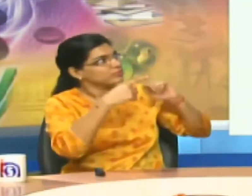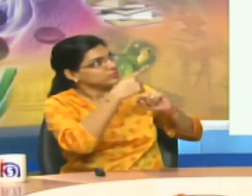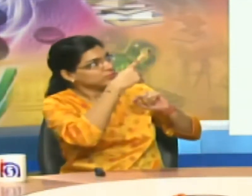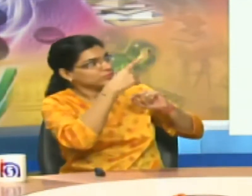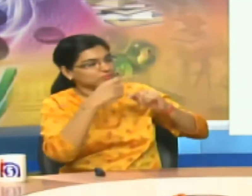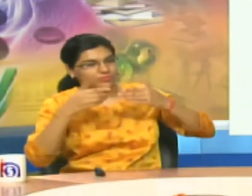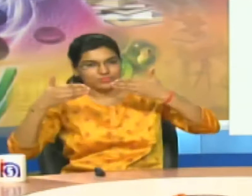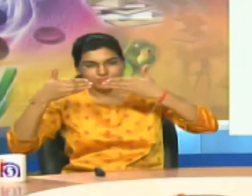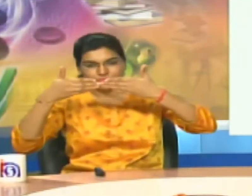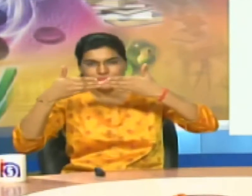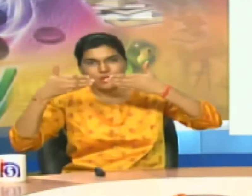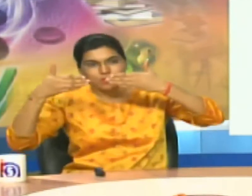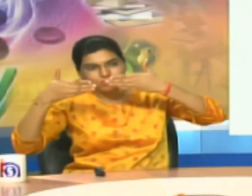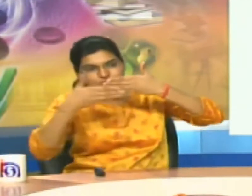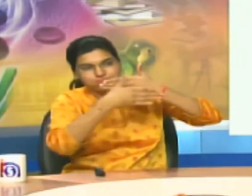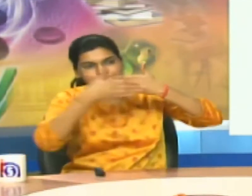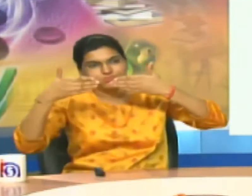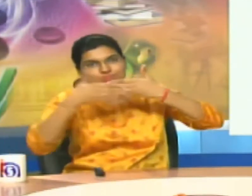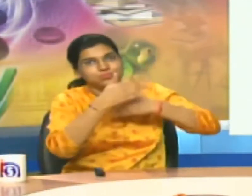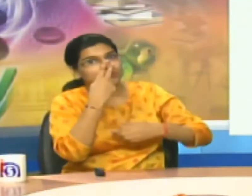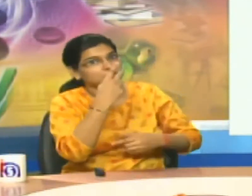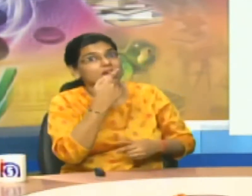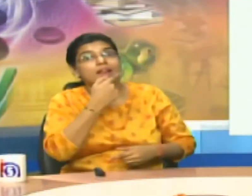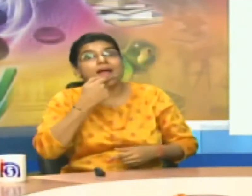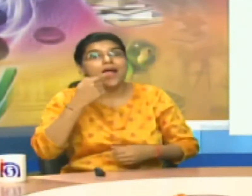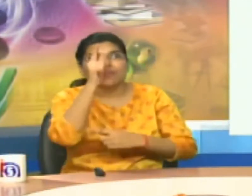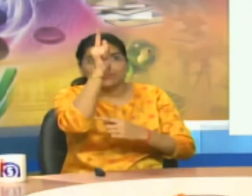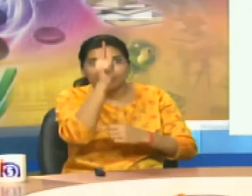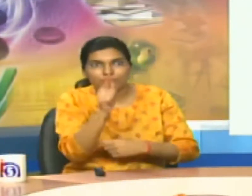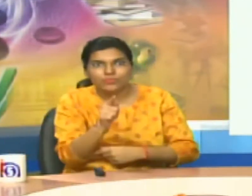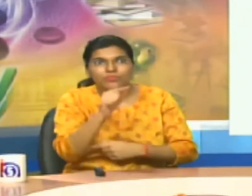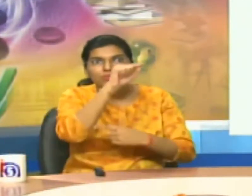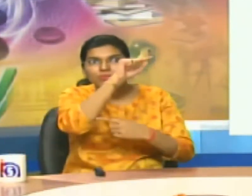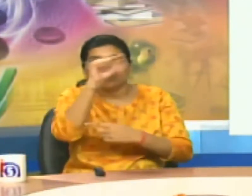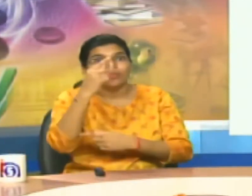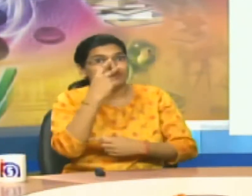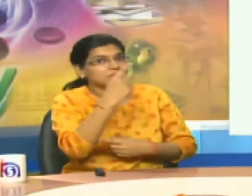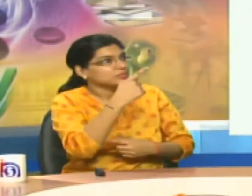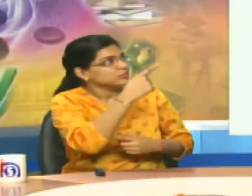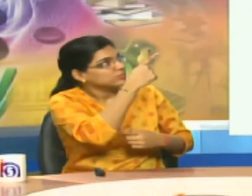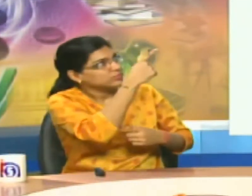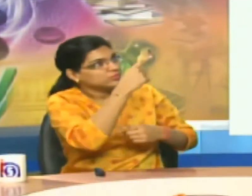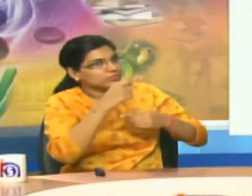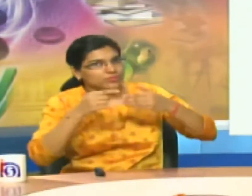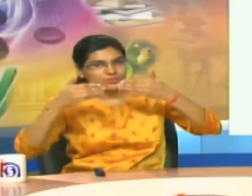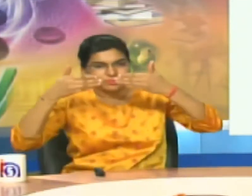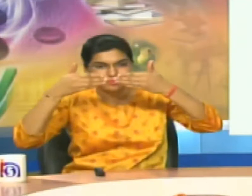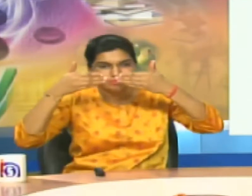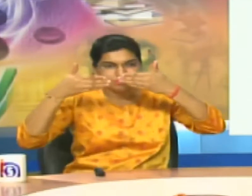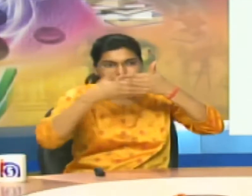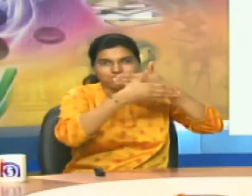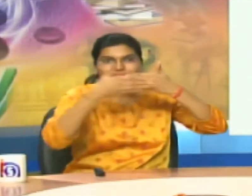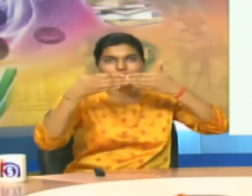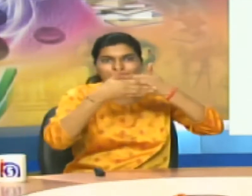Like this you can see on the screen, it goes behind and the red color arrow you can